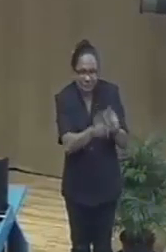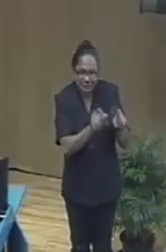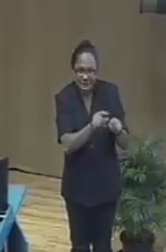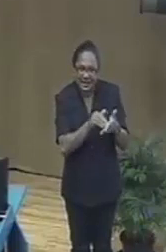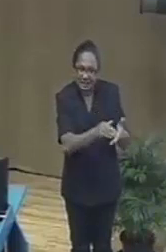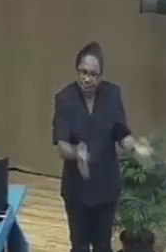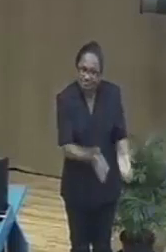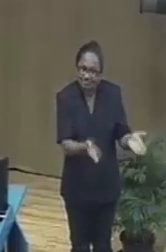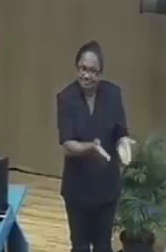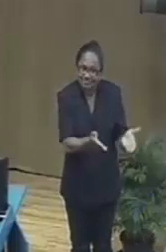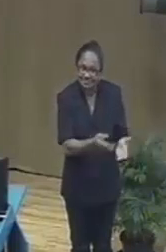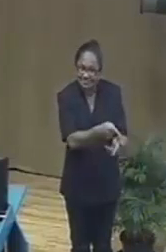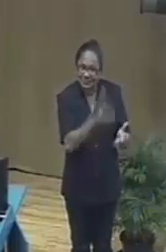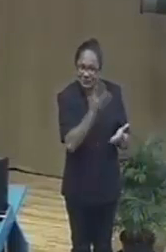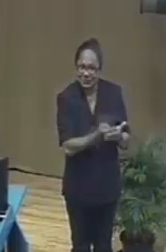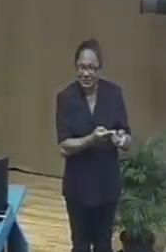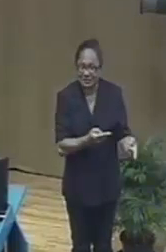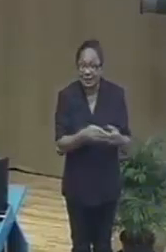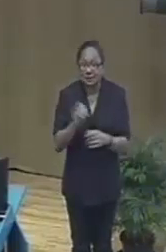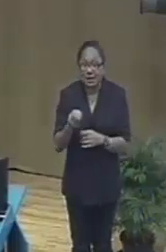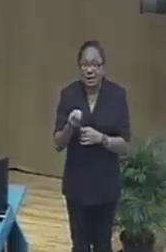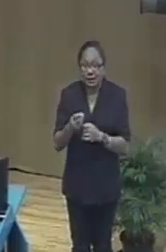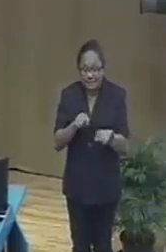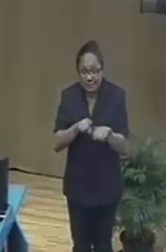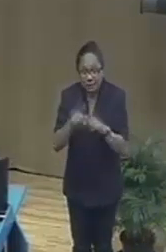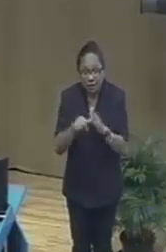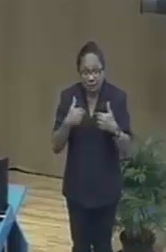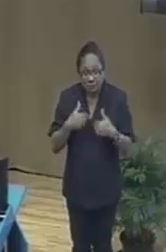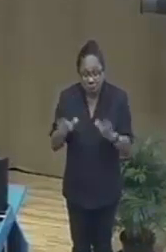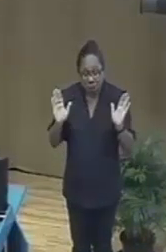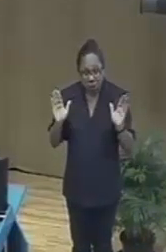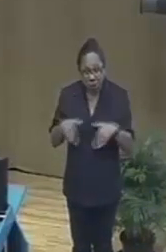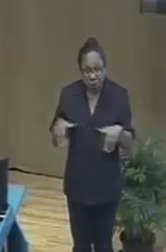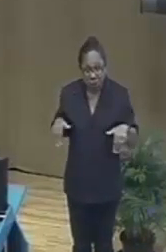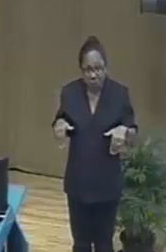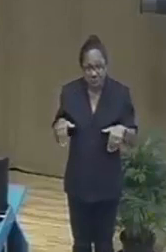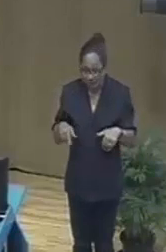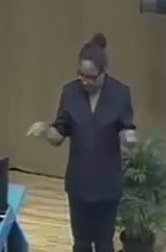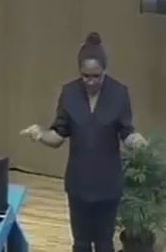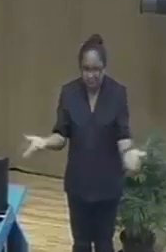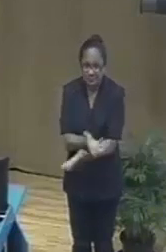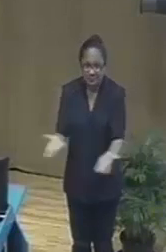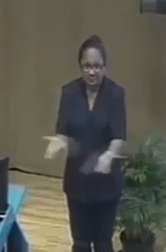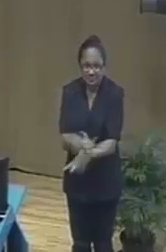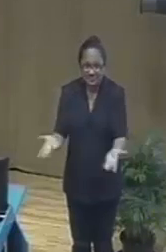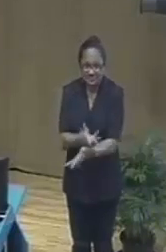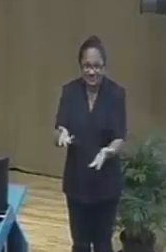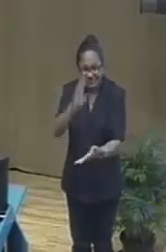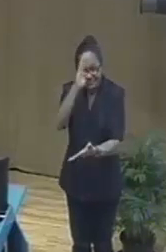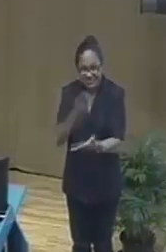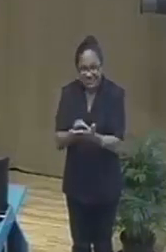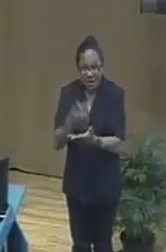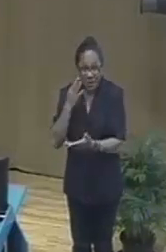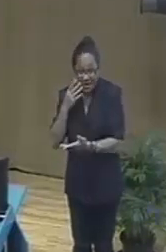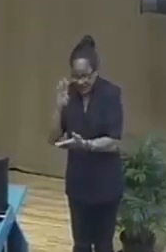and encouragement. So most of the time, I actually didn't have to do much at all, because as students were learning how to